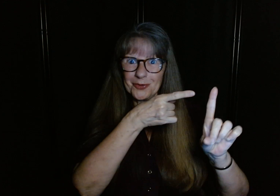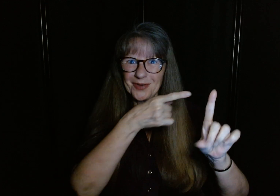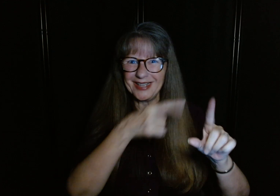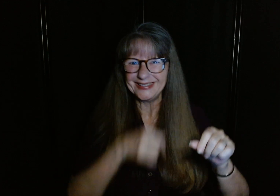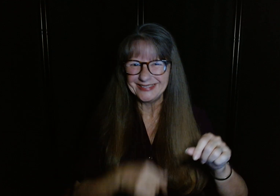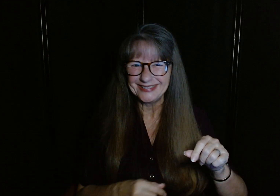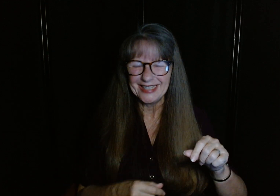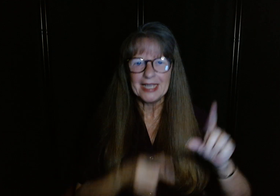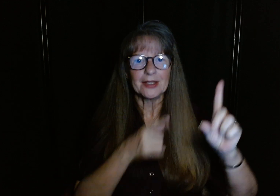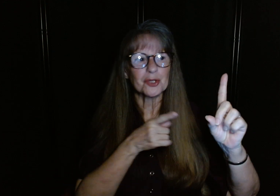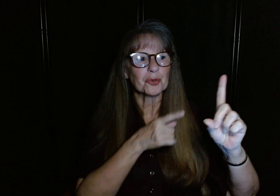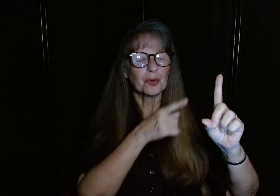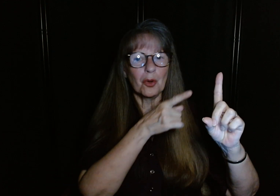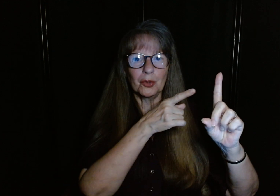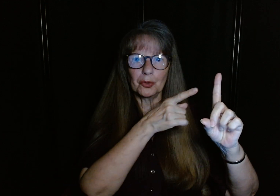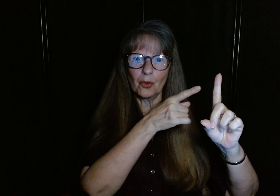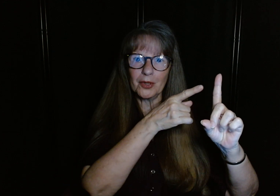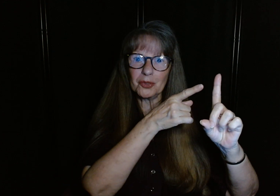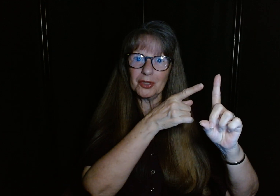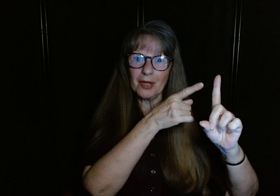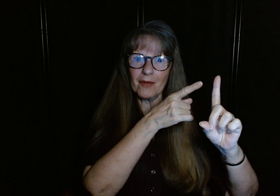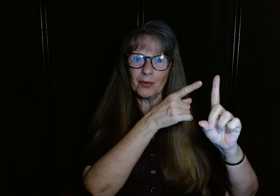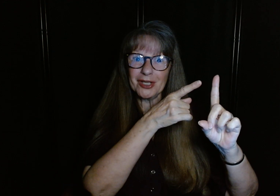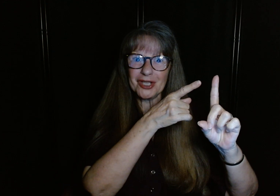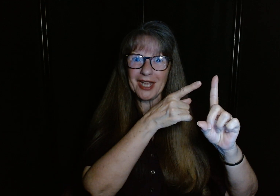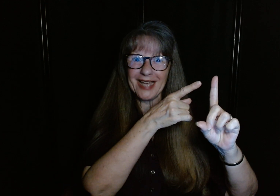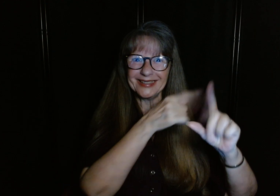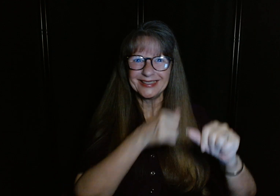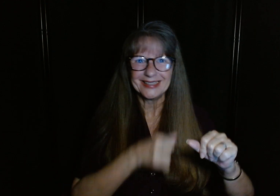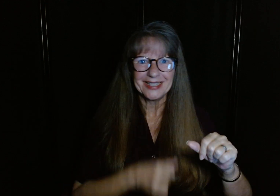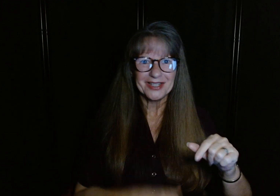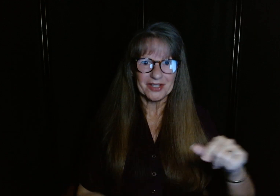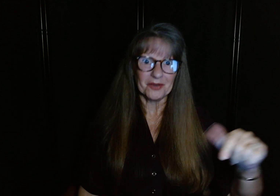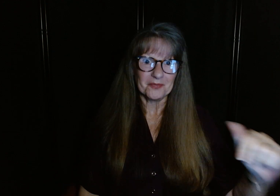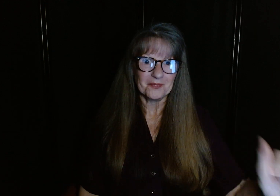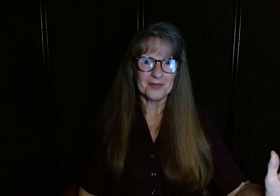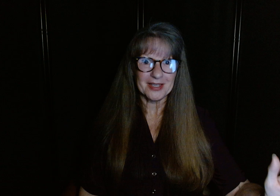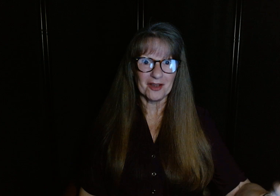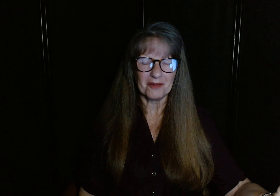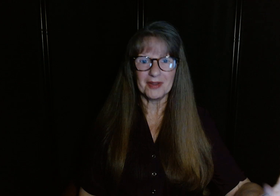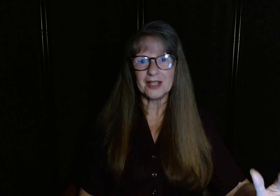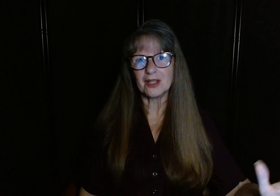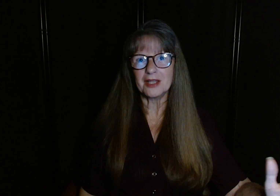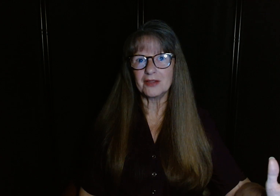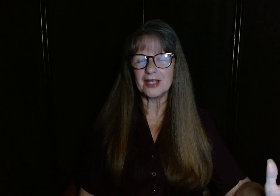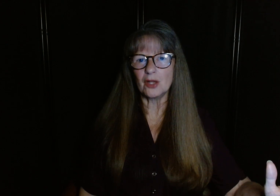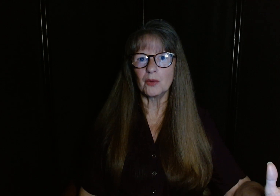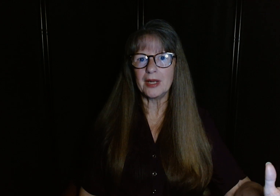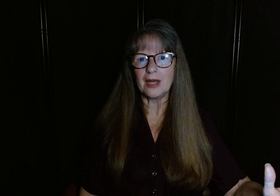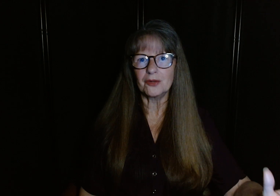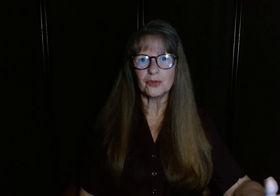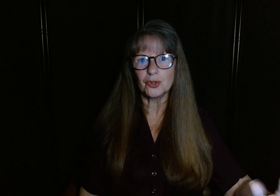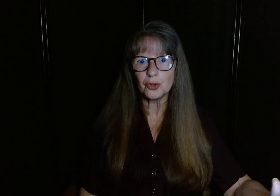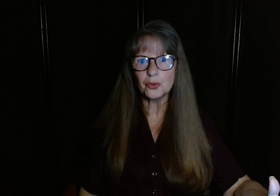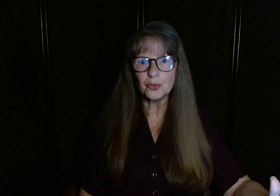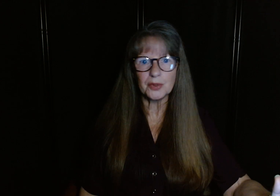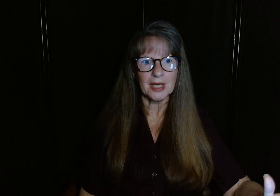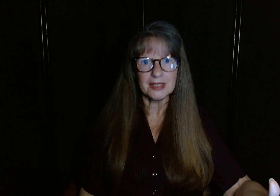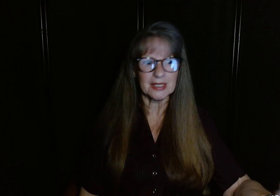right? This is your goal, and you're going to it. You haven't reached it yet. So that's how you can. That's the only way I use to in that sense.